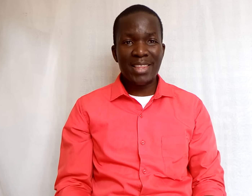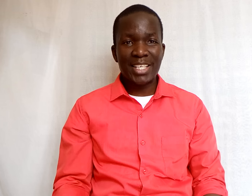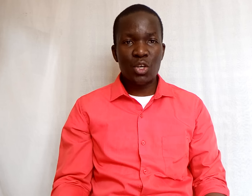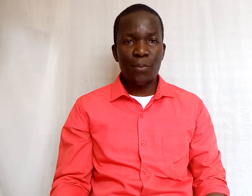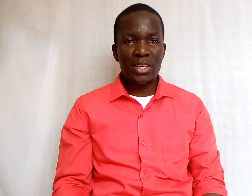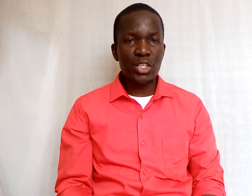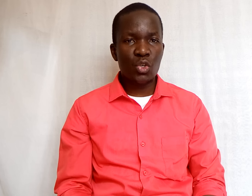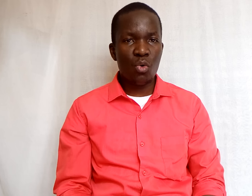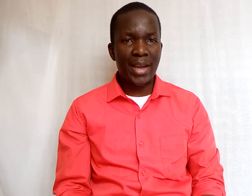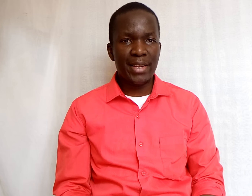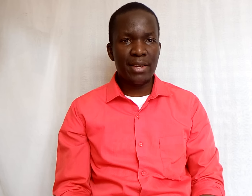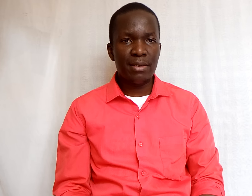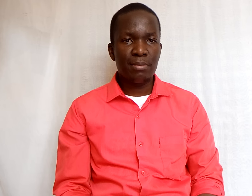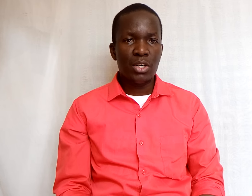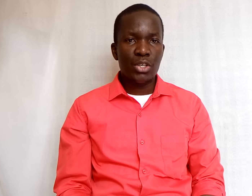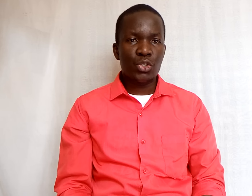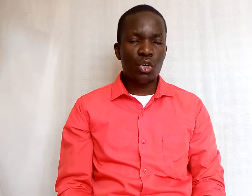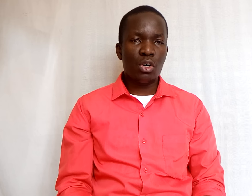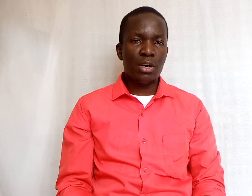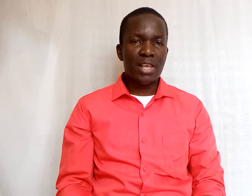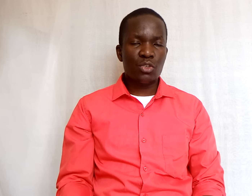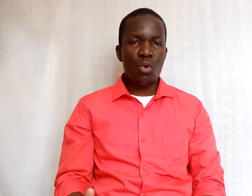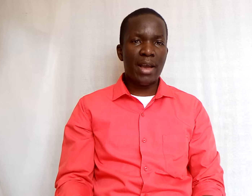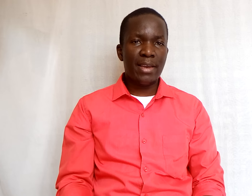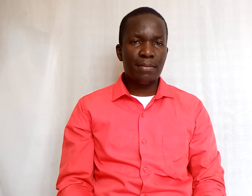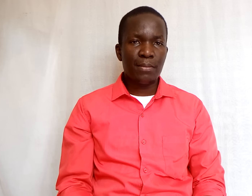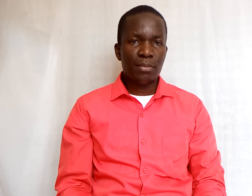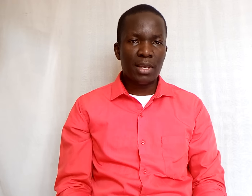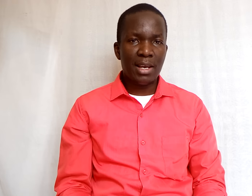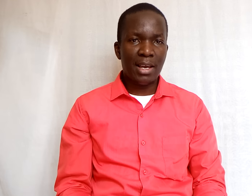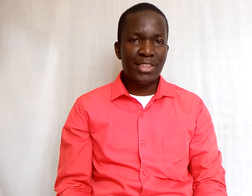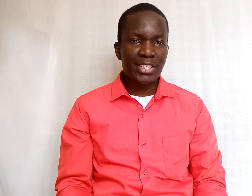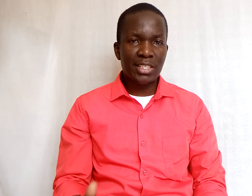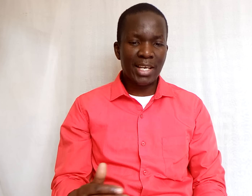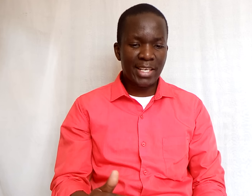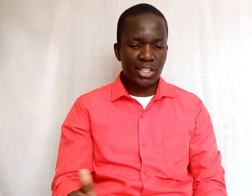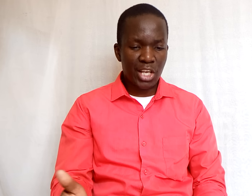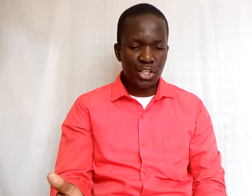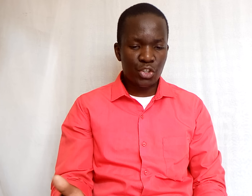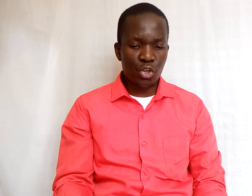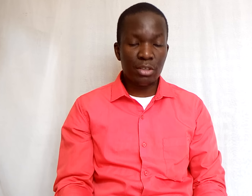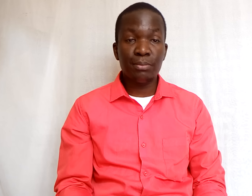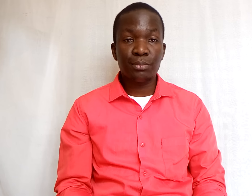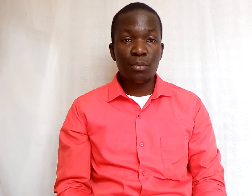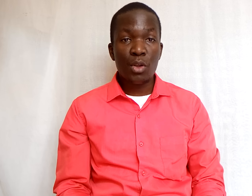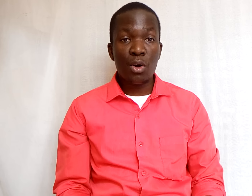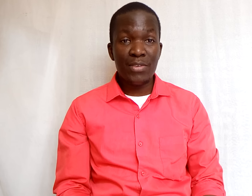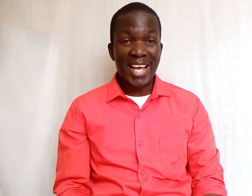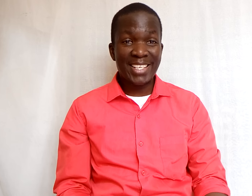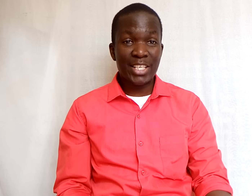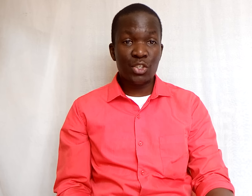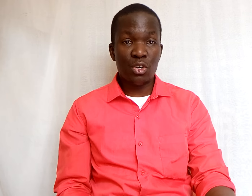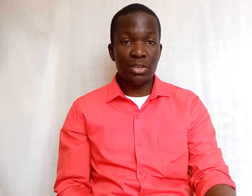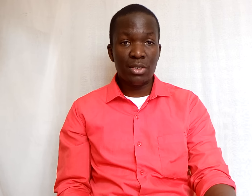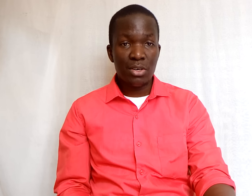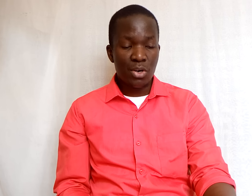that topic is so wide. So that's why this is an extension of that lesson. We are